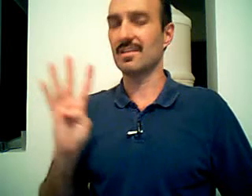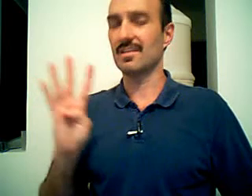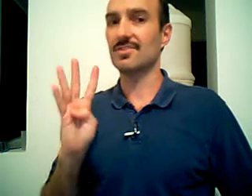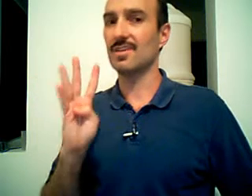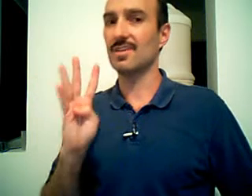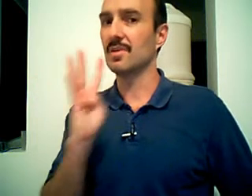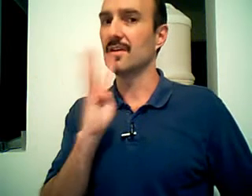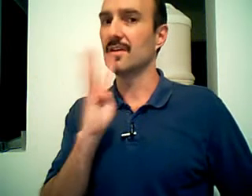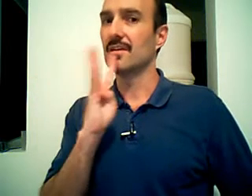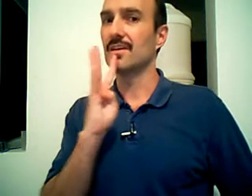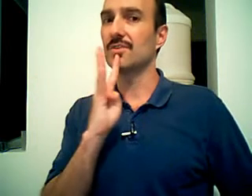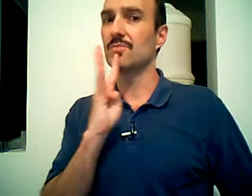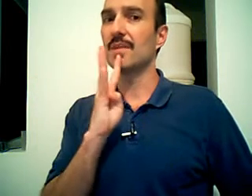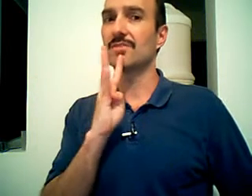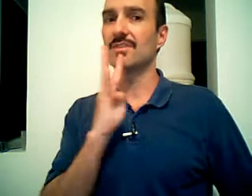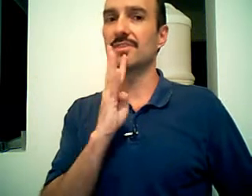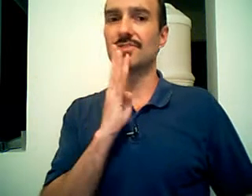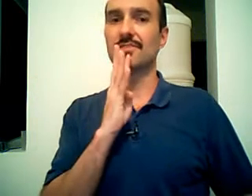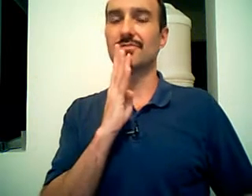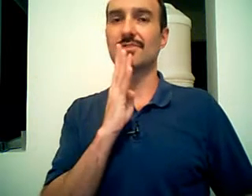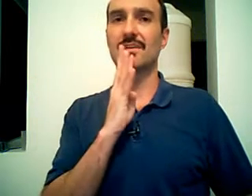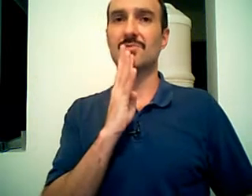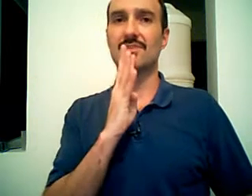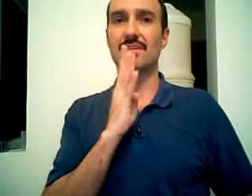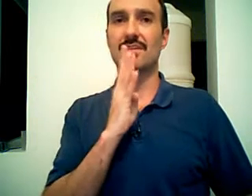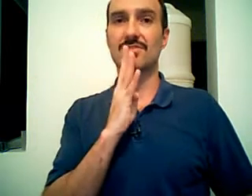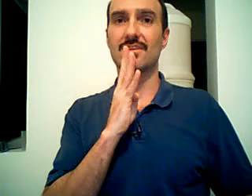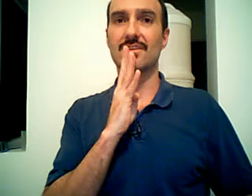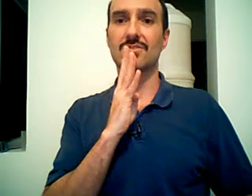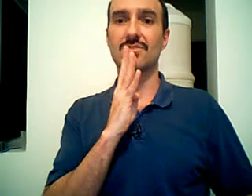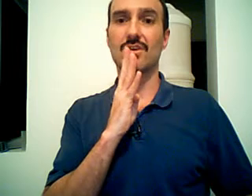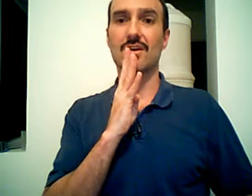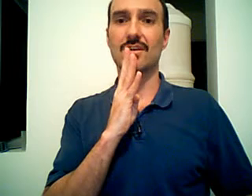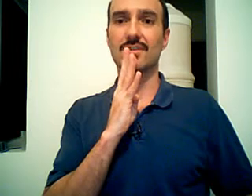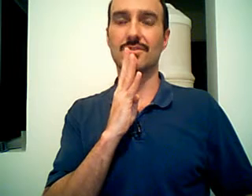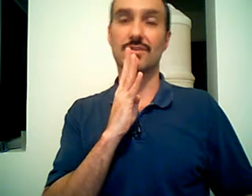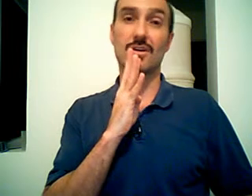hand shape. And you bounce it on your chin a few times. And that's to say talk or talking.